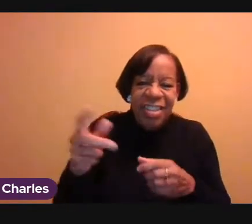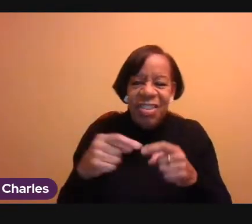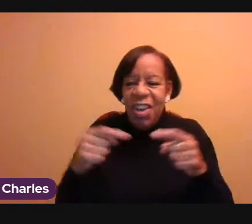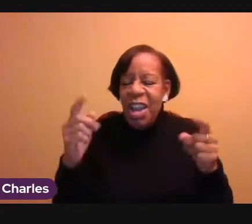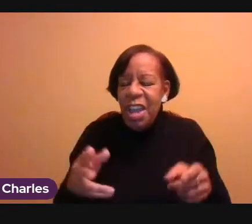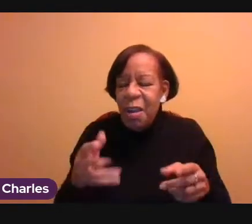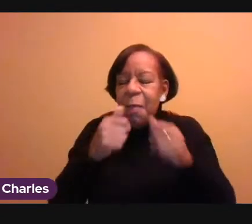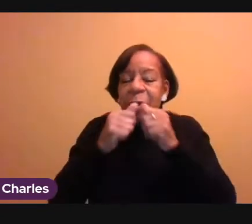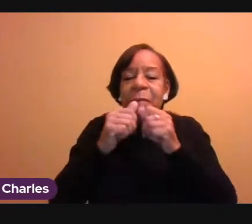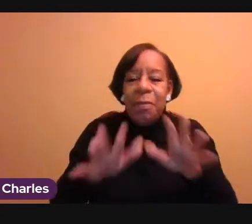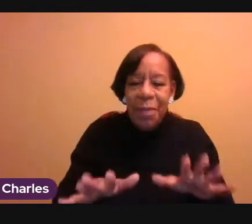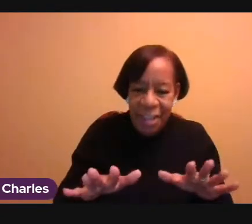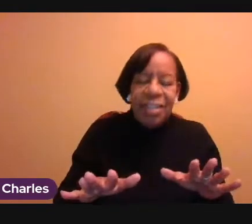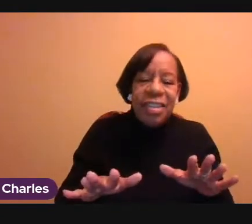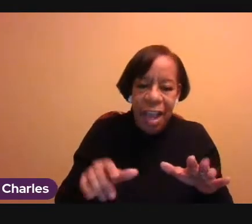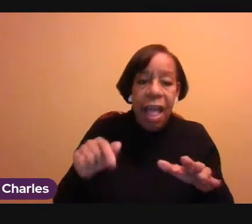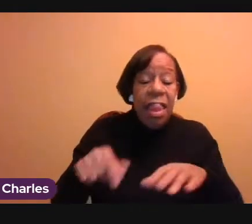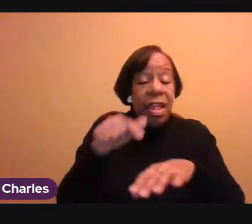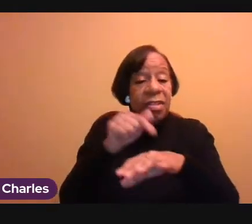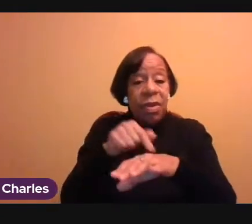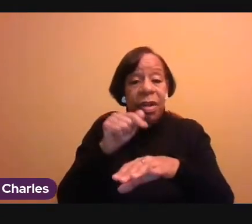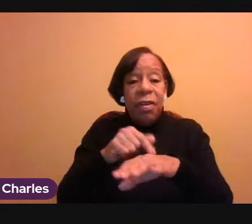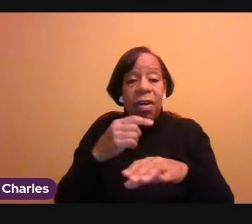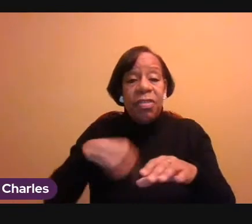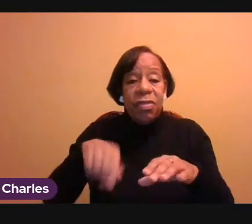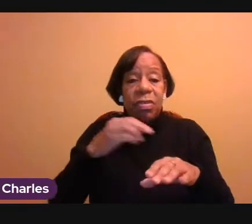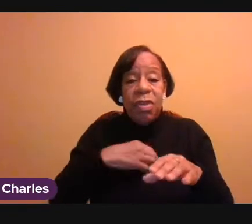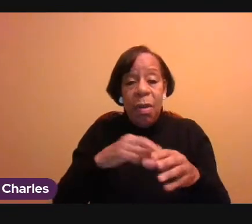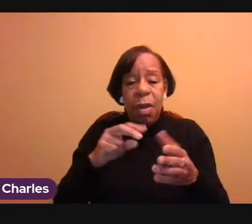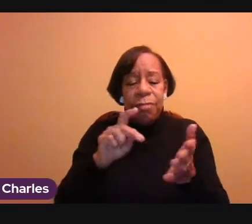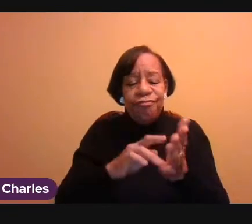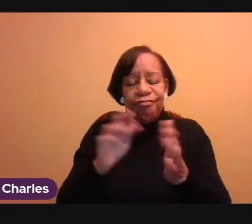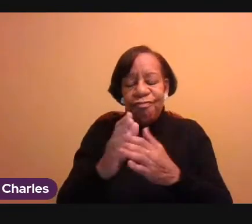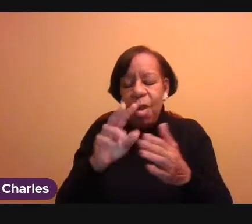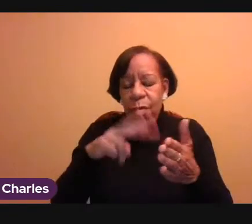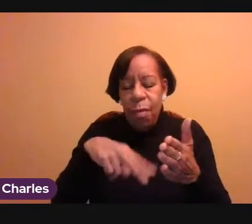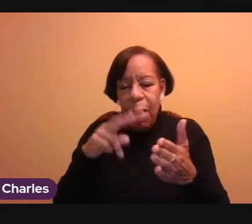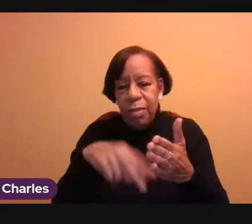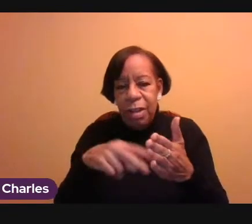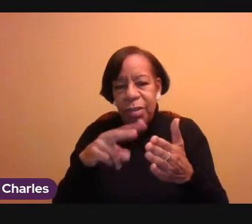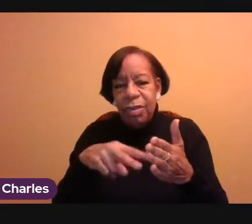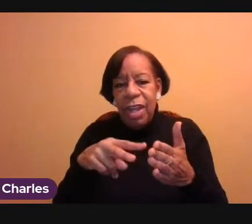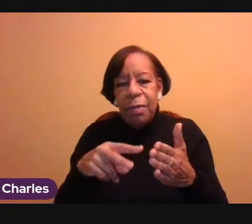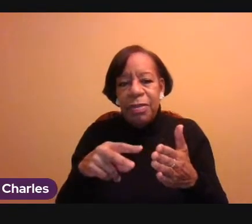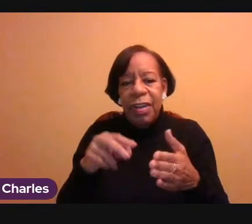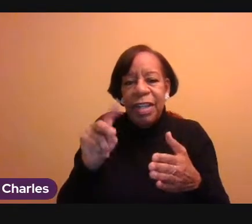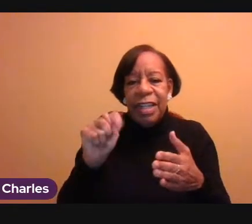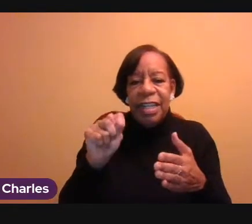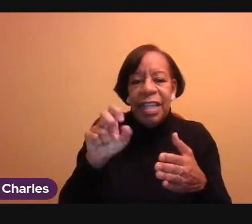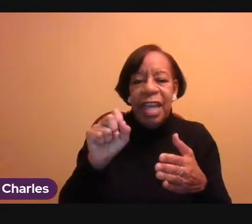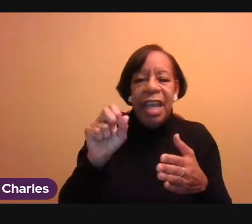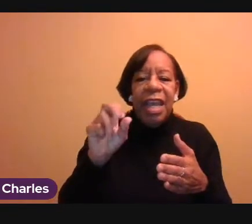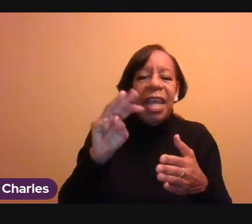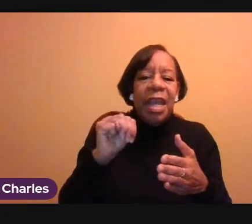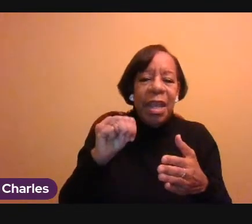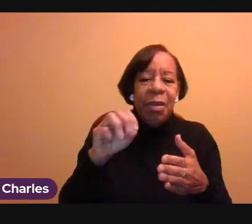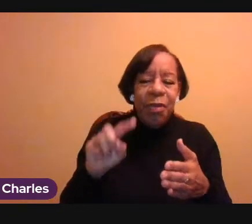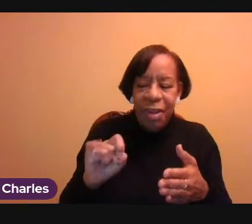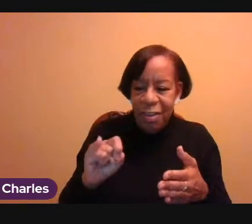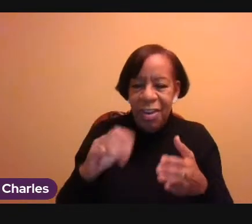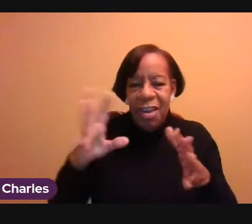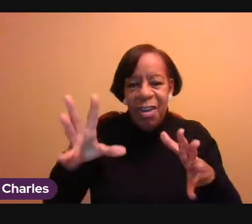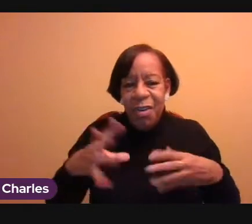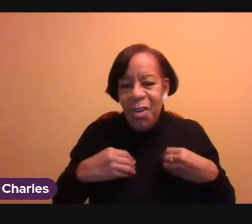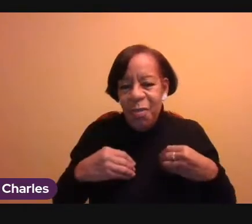blessed. At this time, we will have our scripture read by Dr. Tammy Frazier. Let's receive her with a